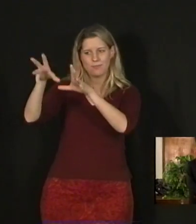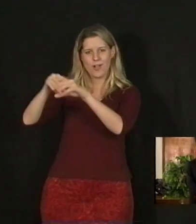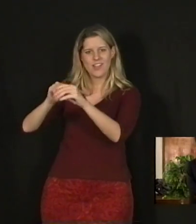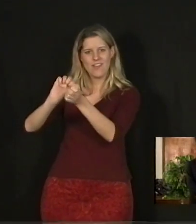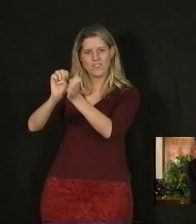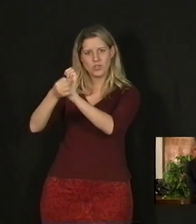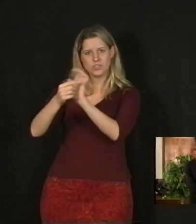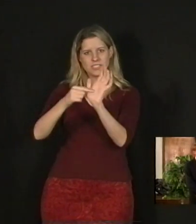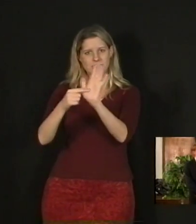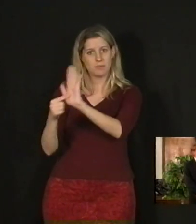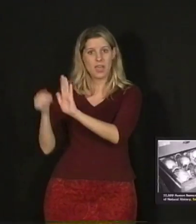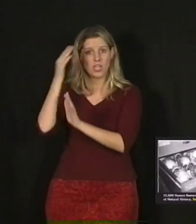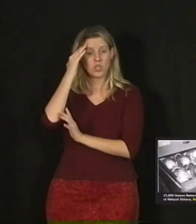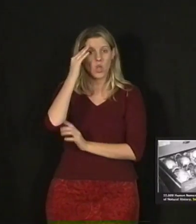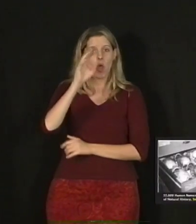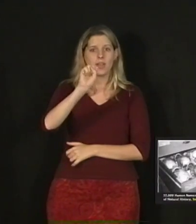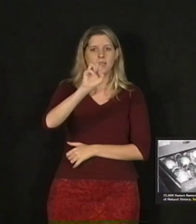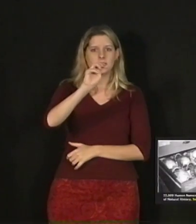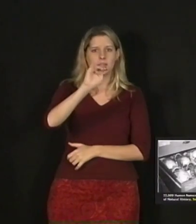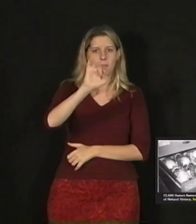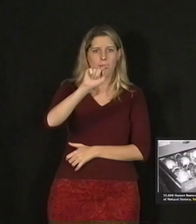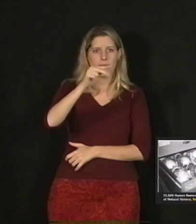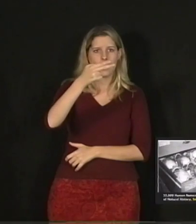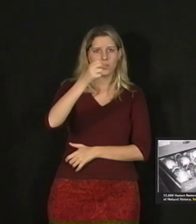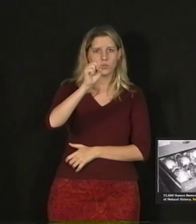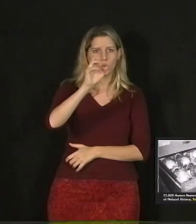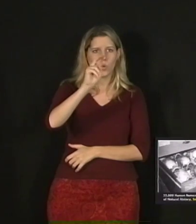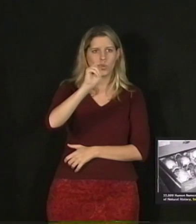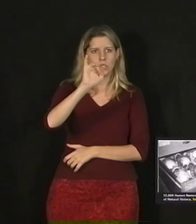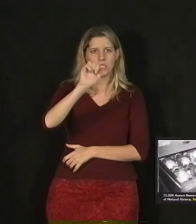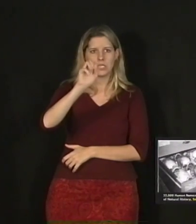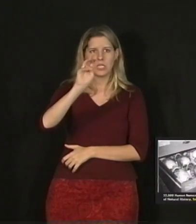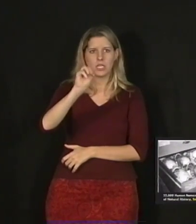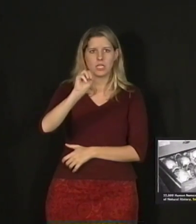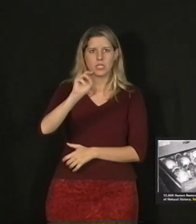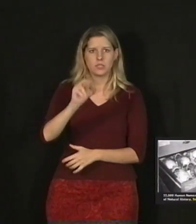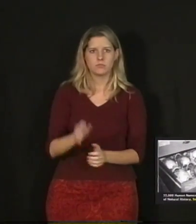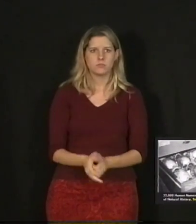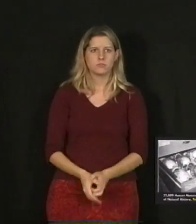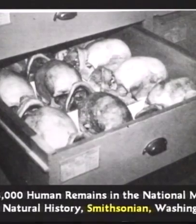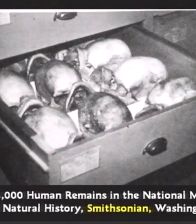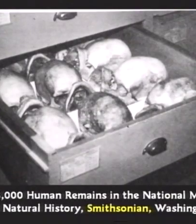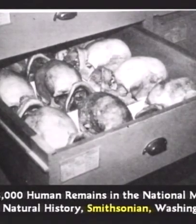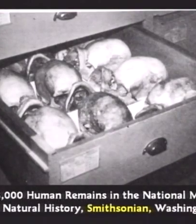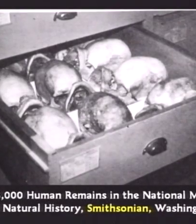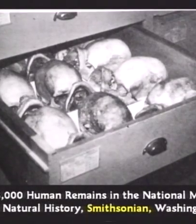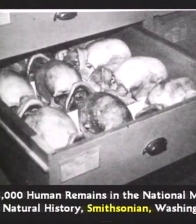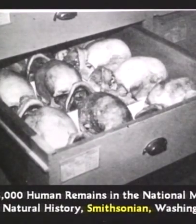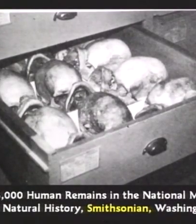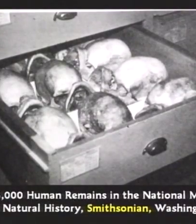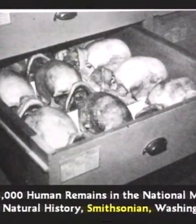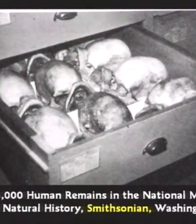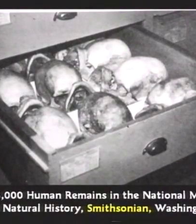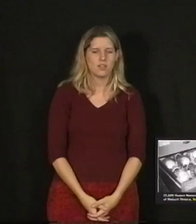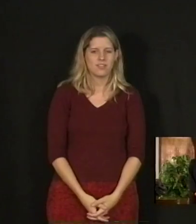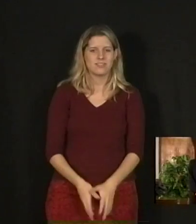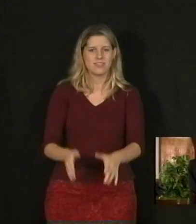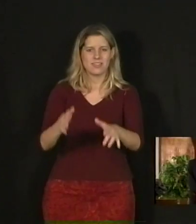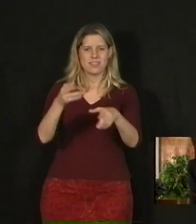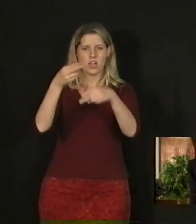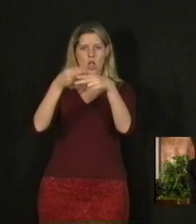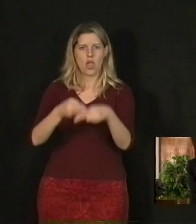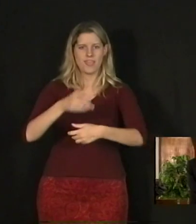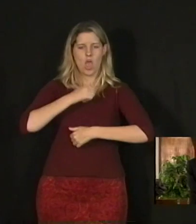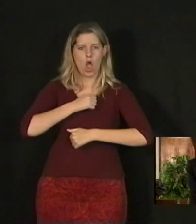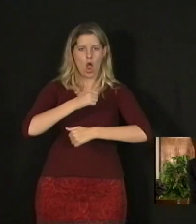display. Did you know the Smithsonian, I've been told, has 33,000 sets of human remains in their basement right now? They call it the Army